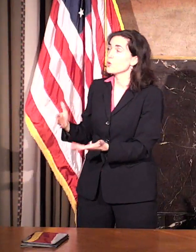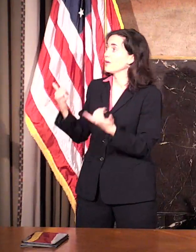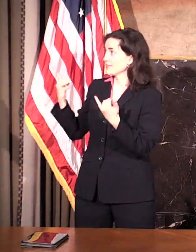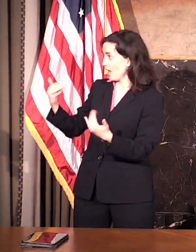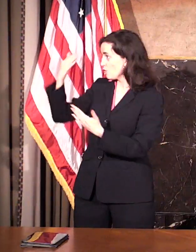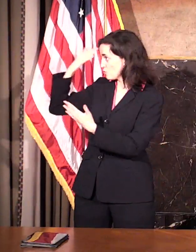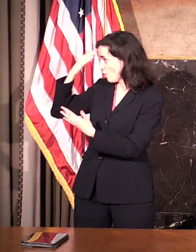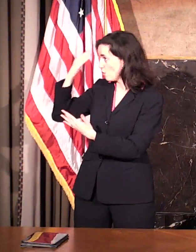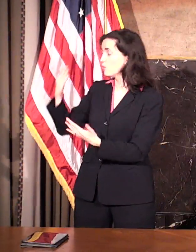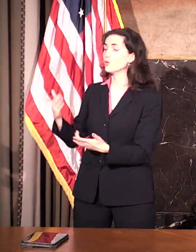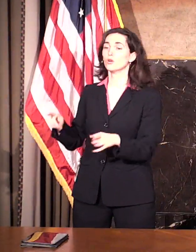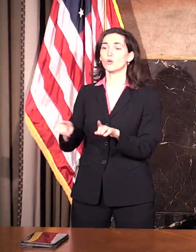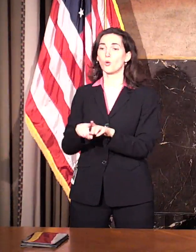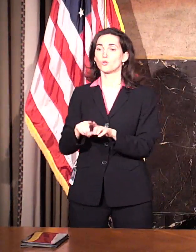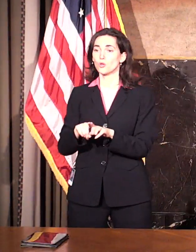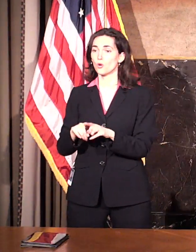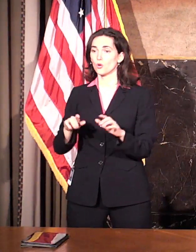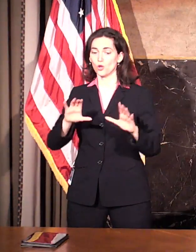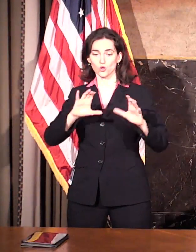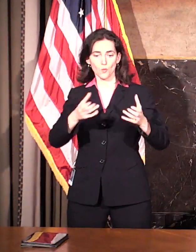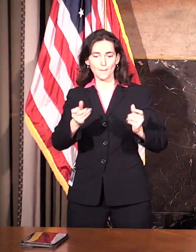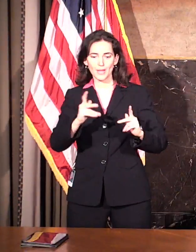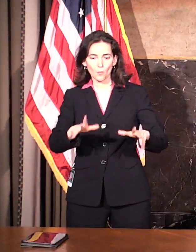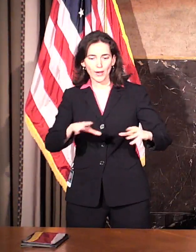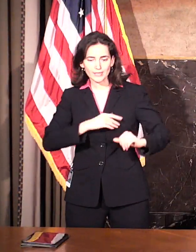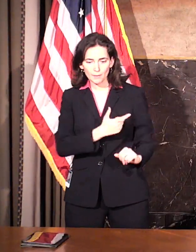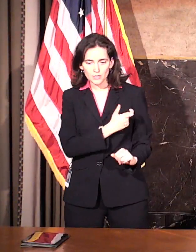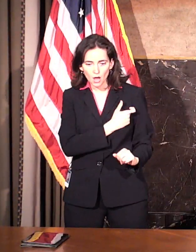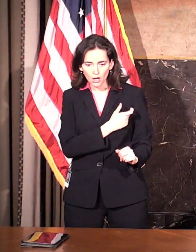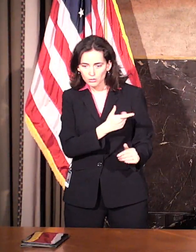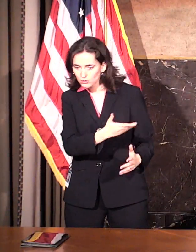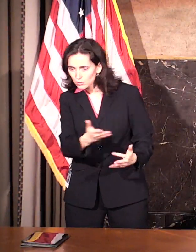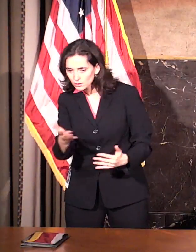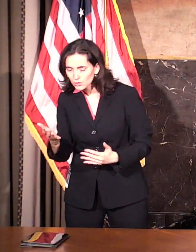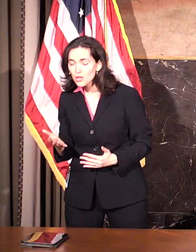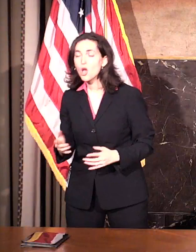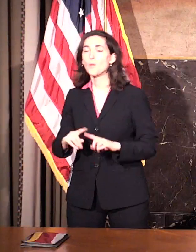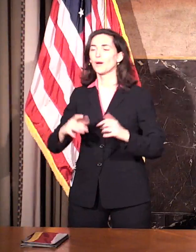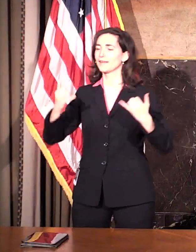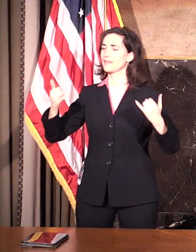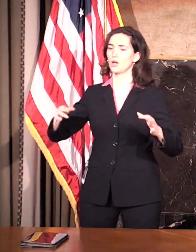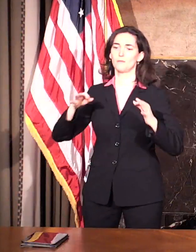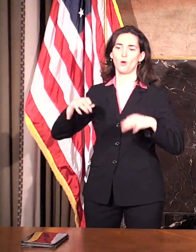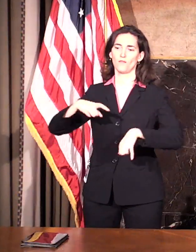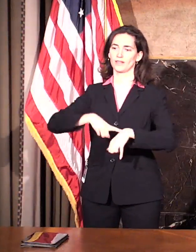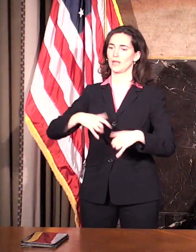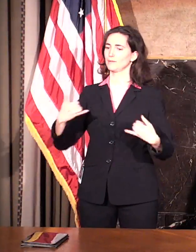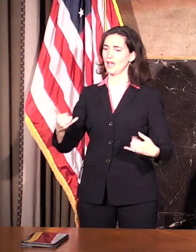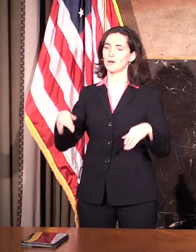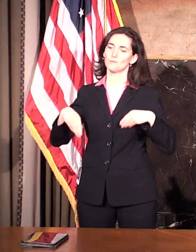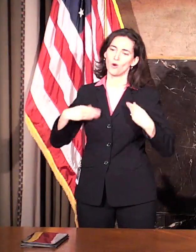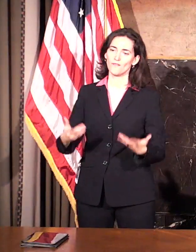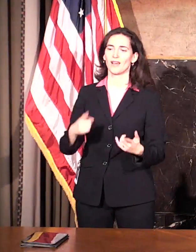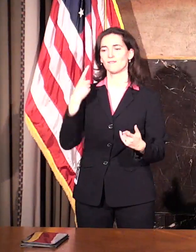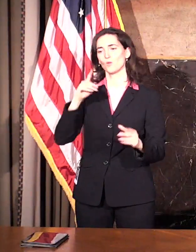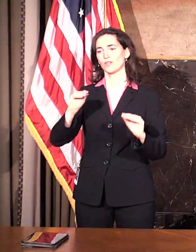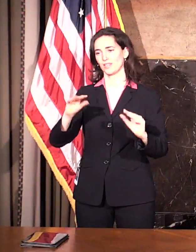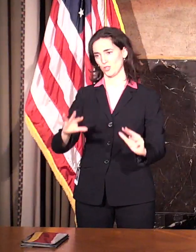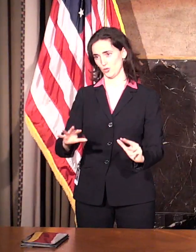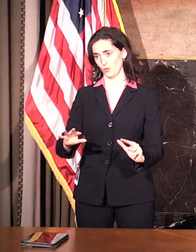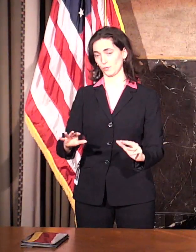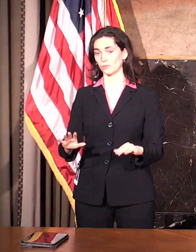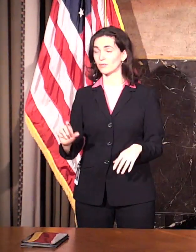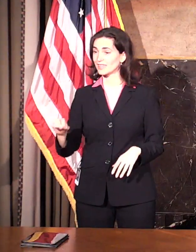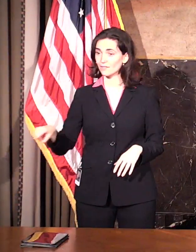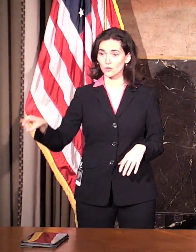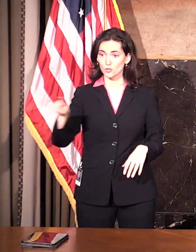be with the current priority groups. But this is the right time to do it, and I will tell you, if you were listening, I